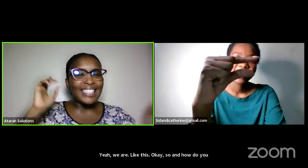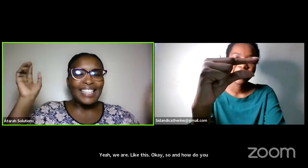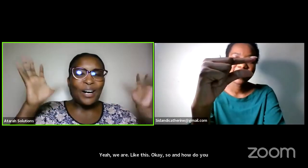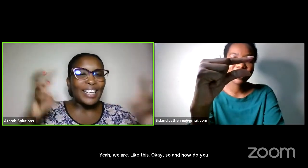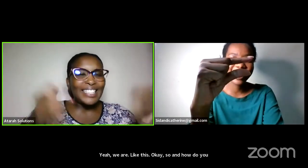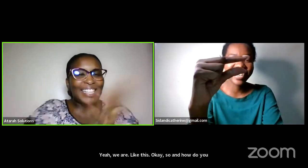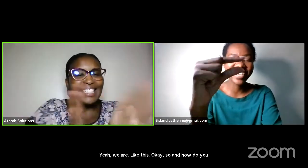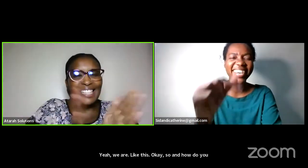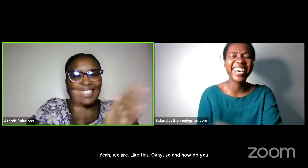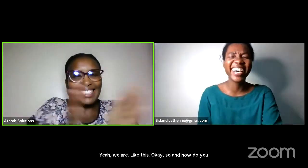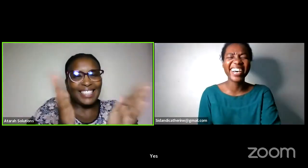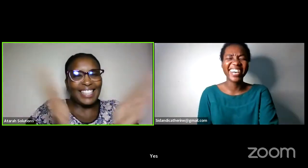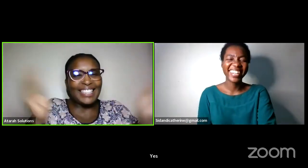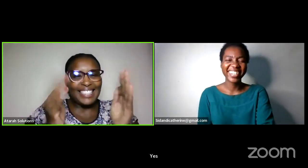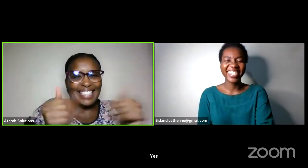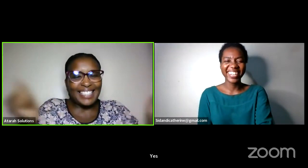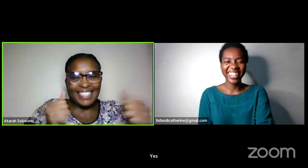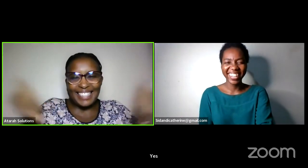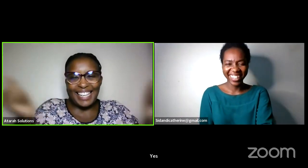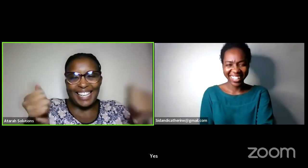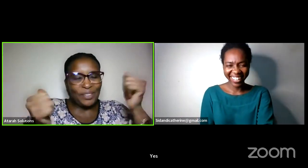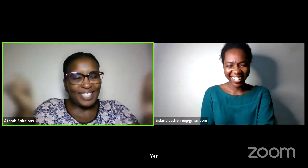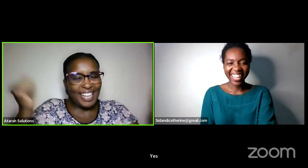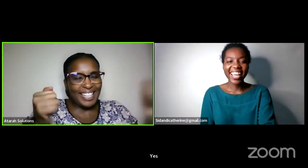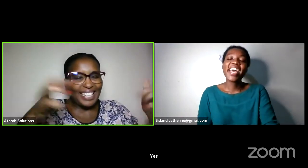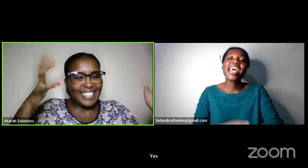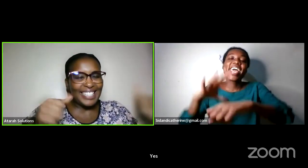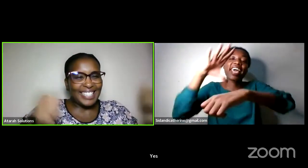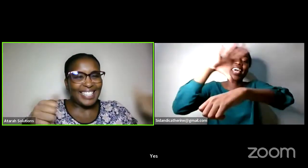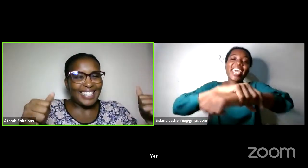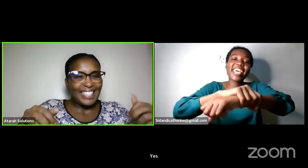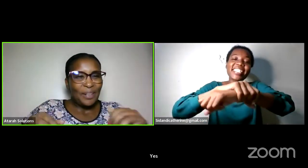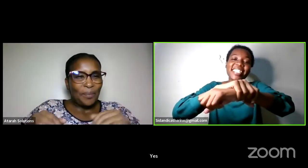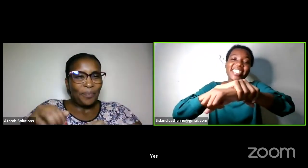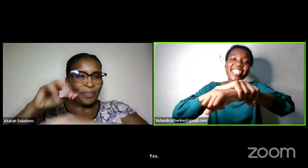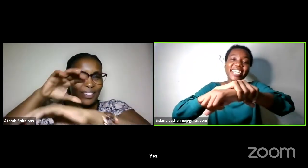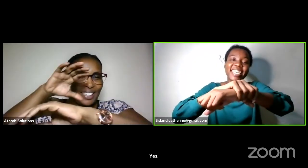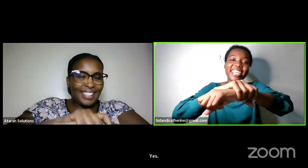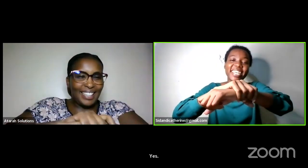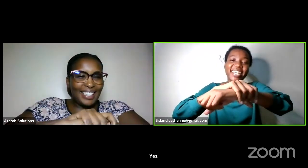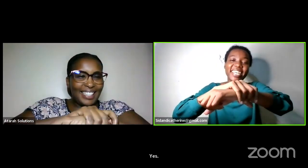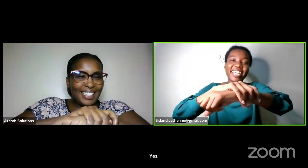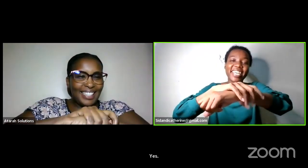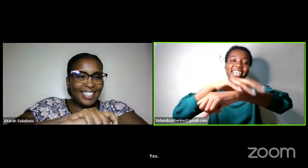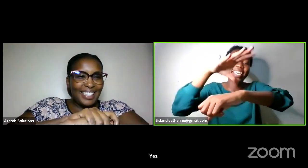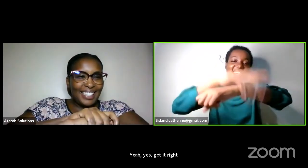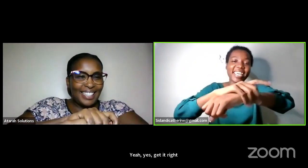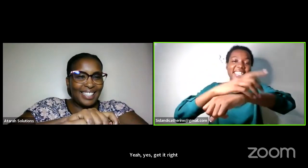get it right now. Get it right get it right in sign language. Yeah, yes, get it right. Get